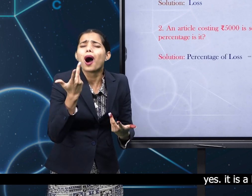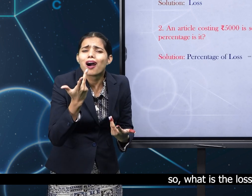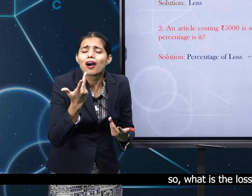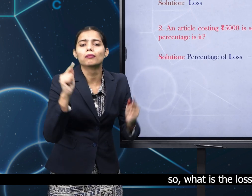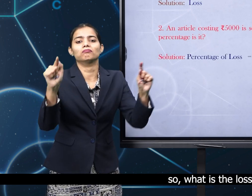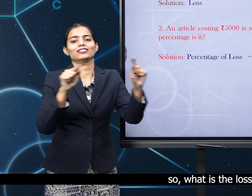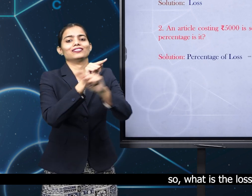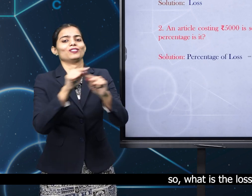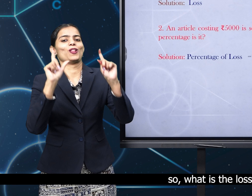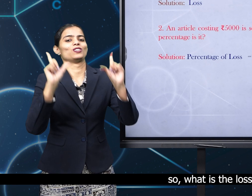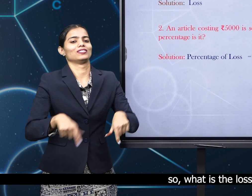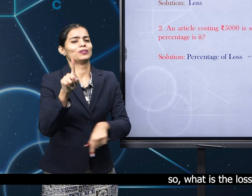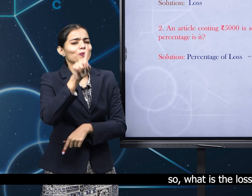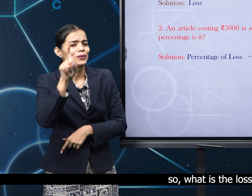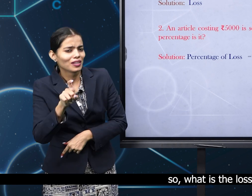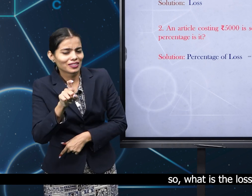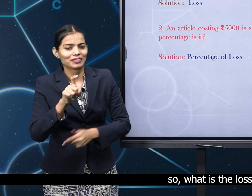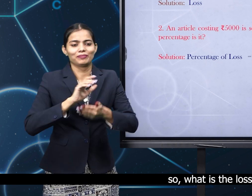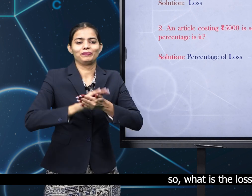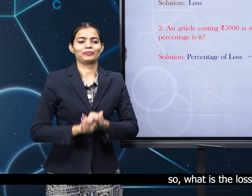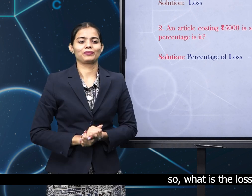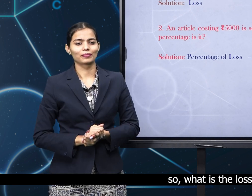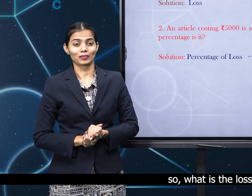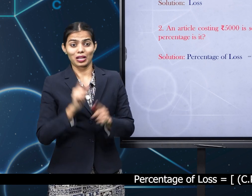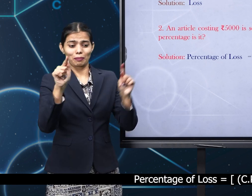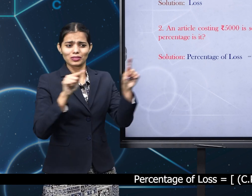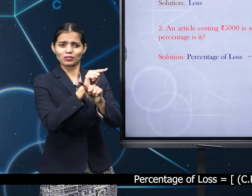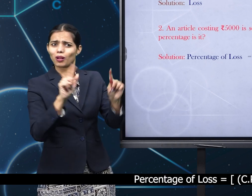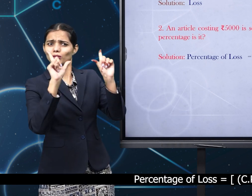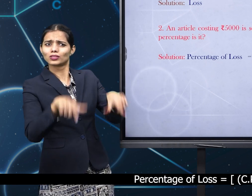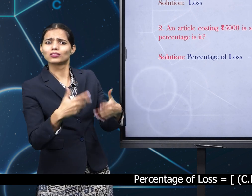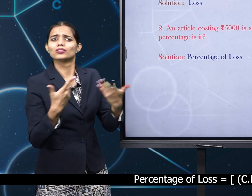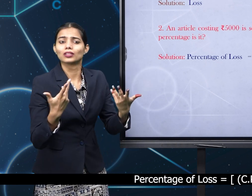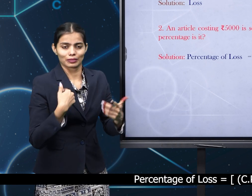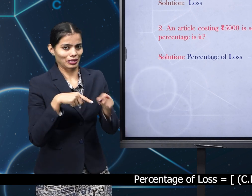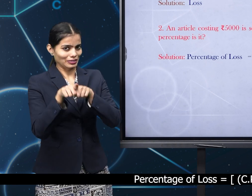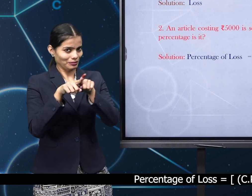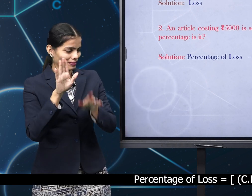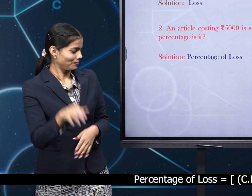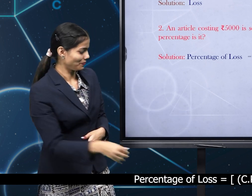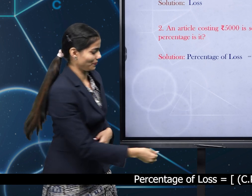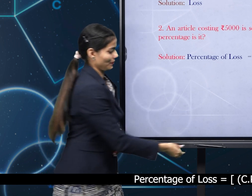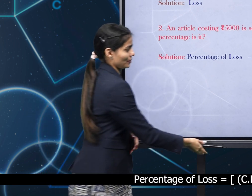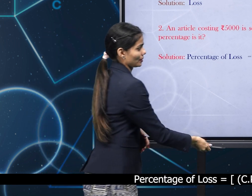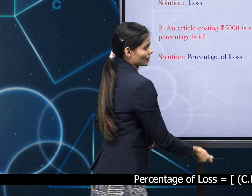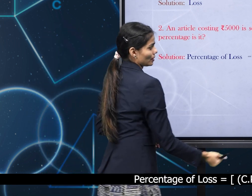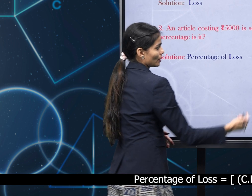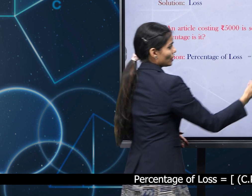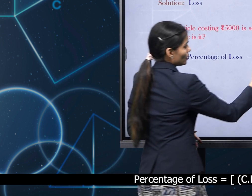So, what is the loss percentage? Percentage of loss. CP minus